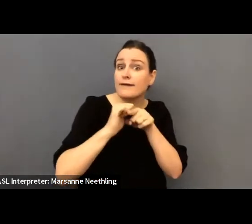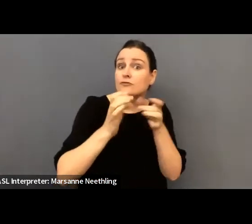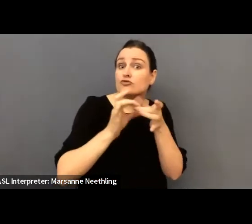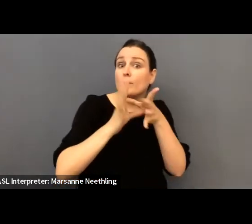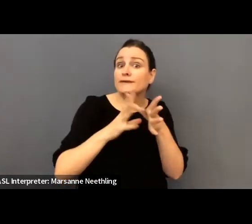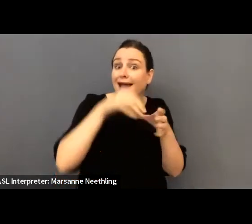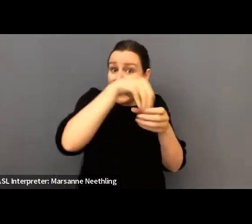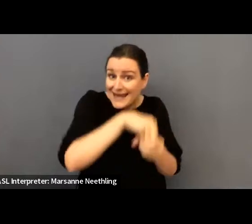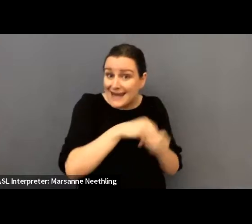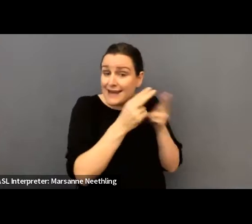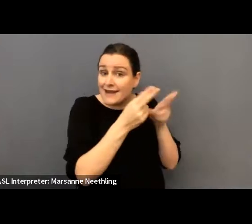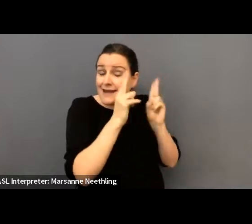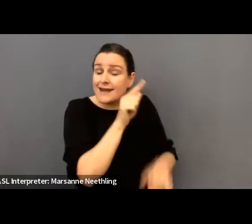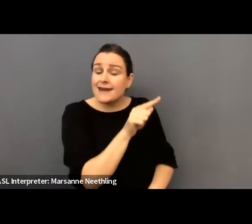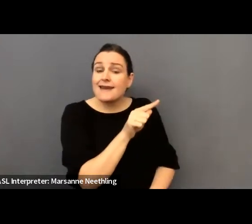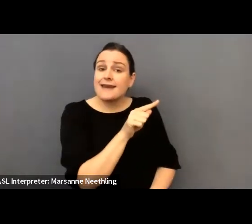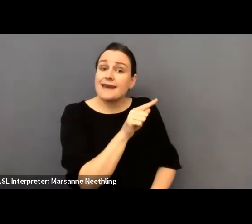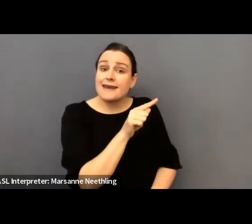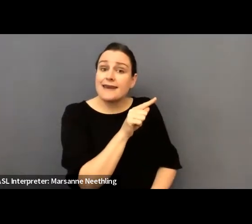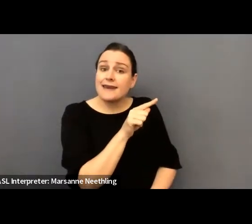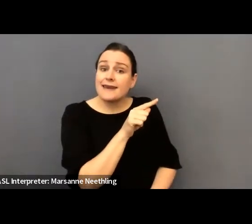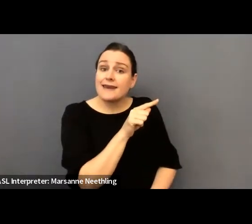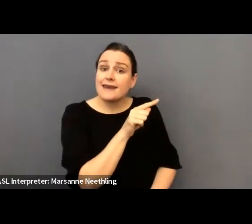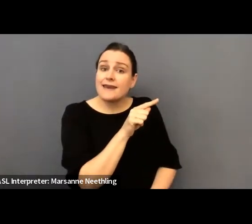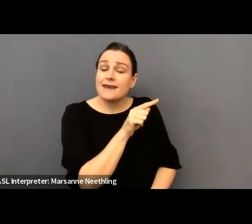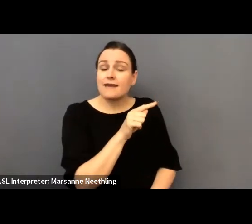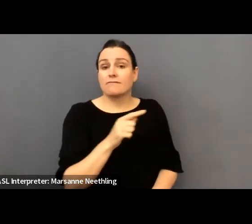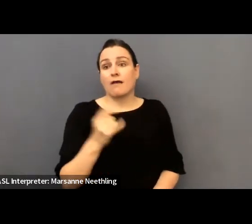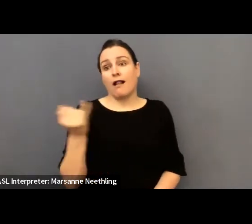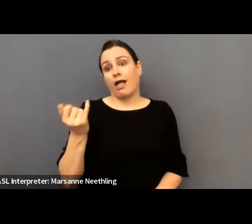Can we have sign language interpreters